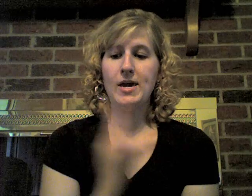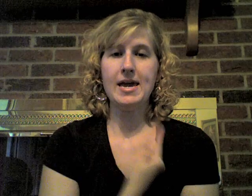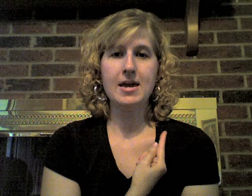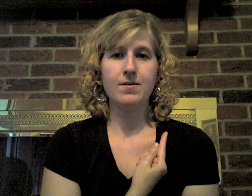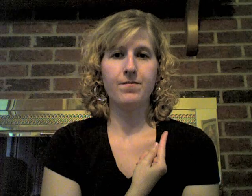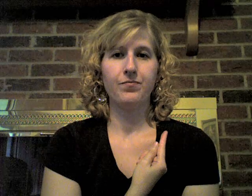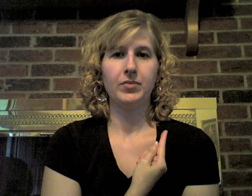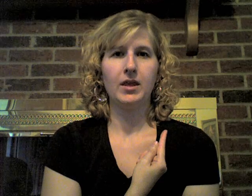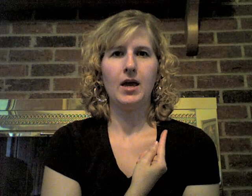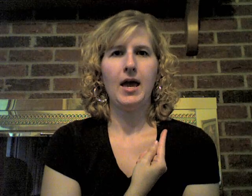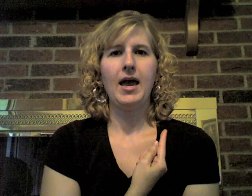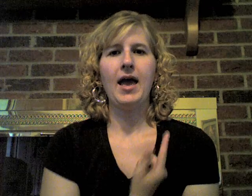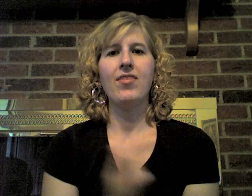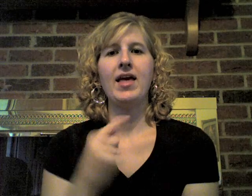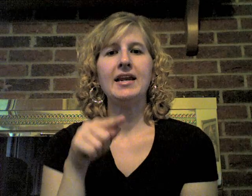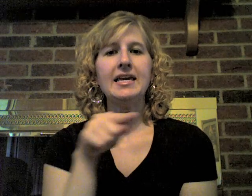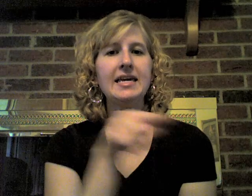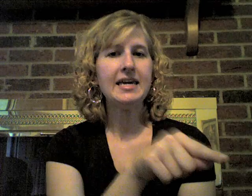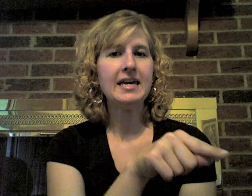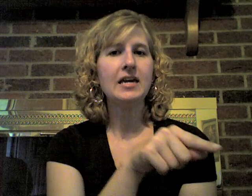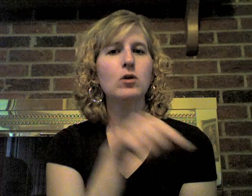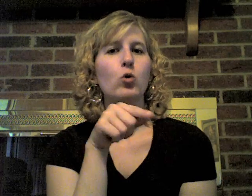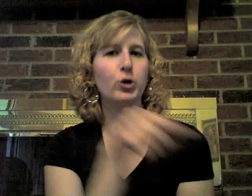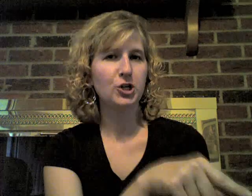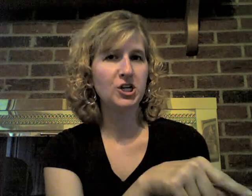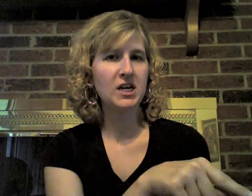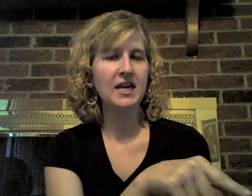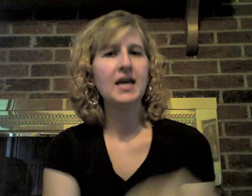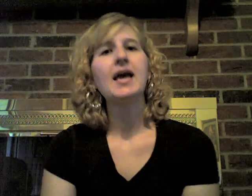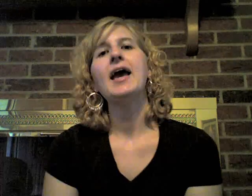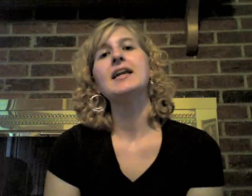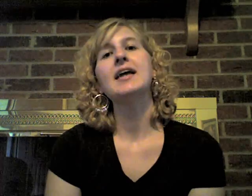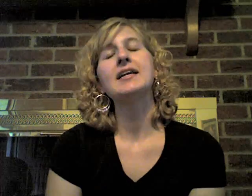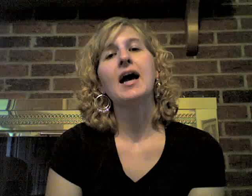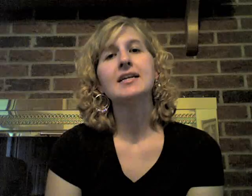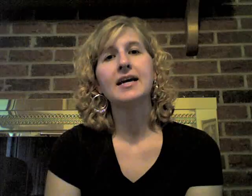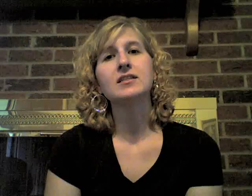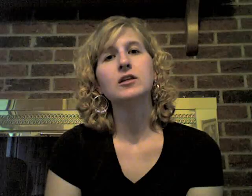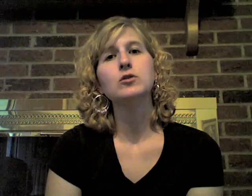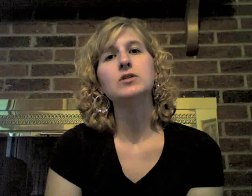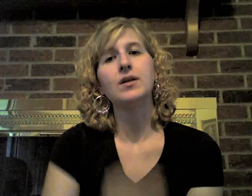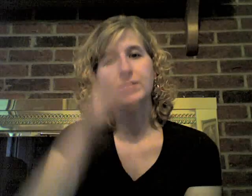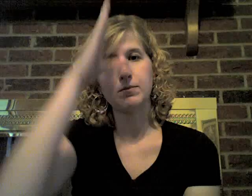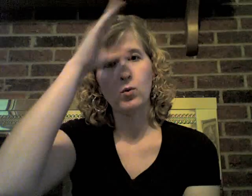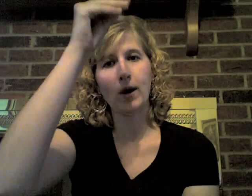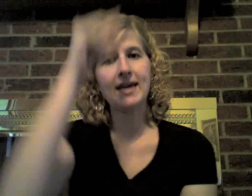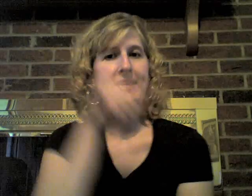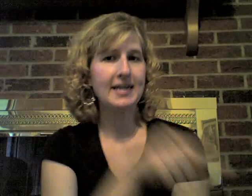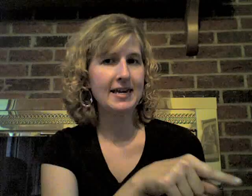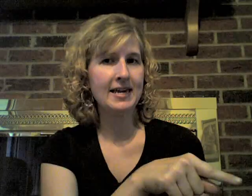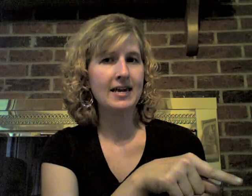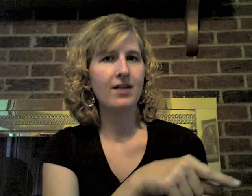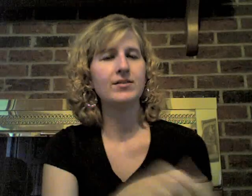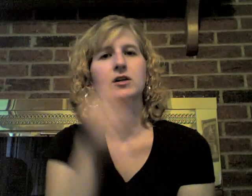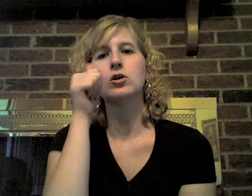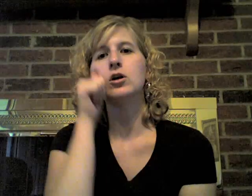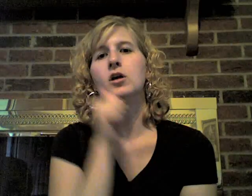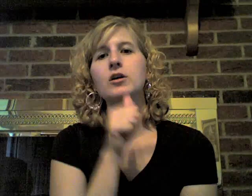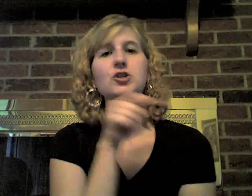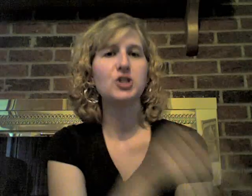we, and then he or she. And again, context clues: if it's a boy, he; if it's a girl,